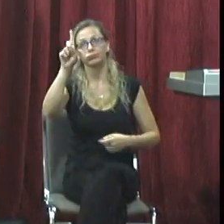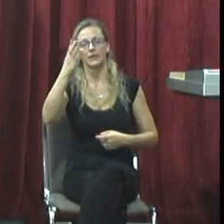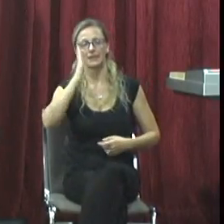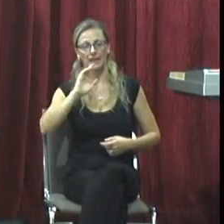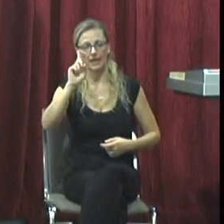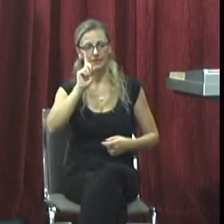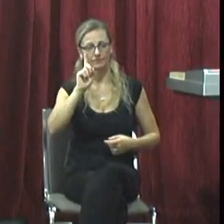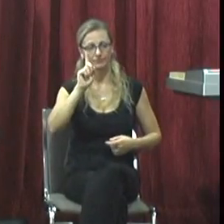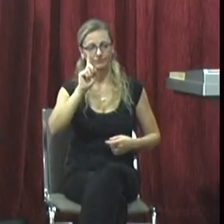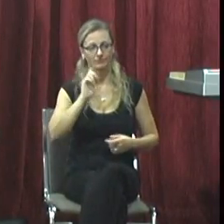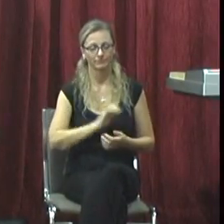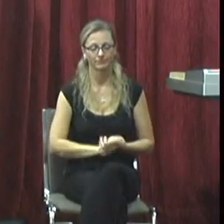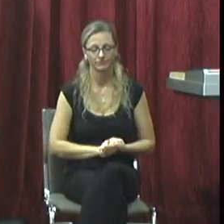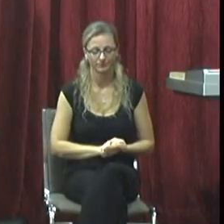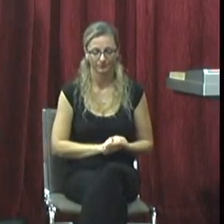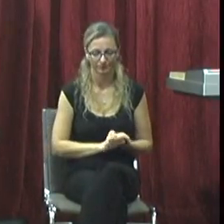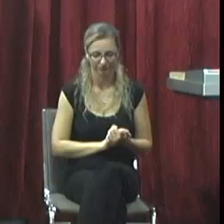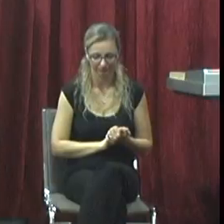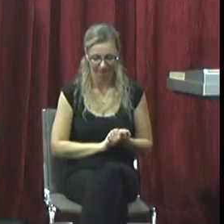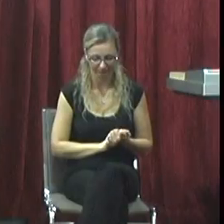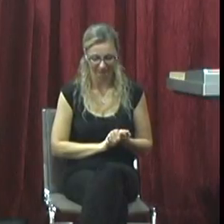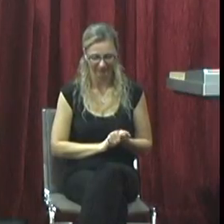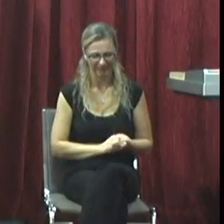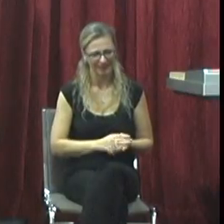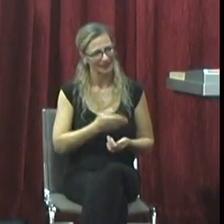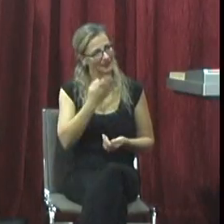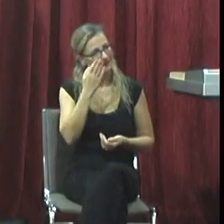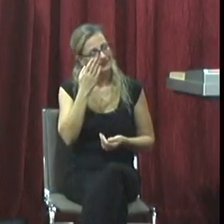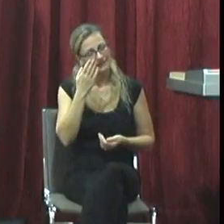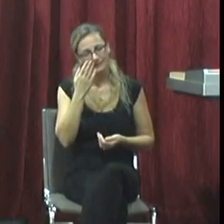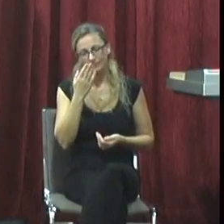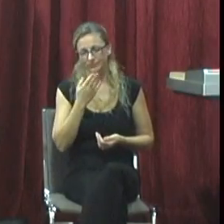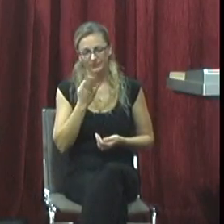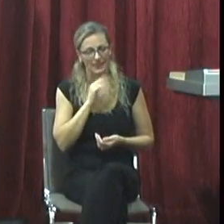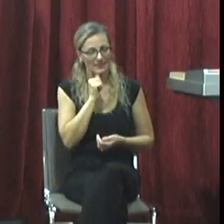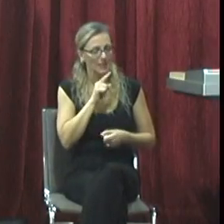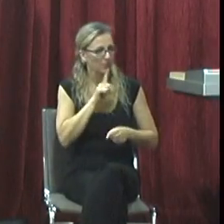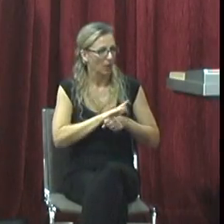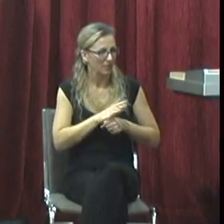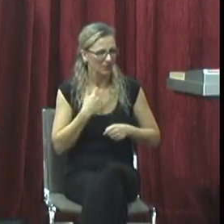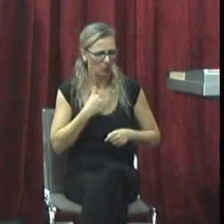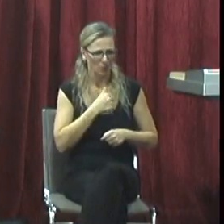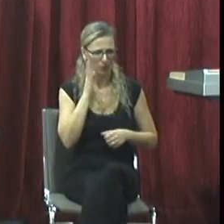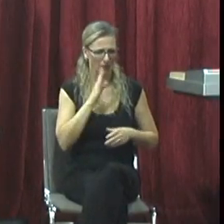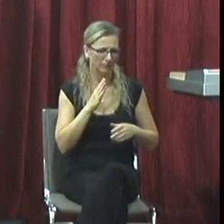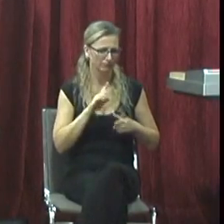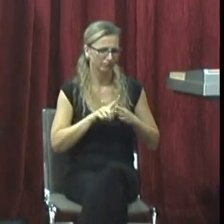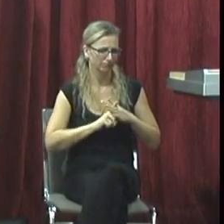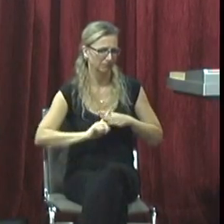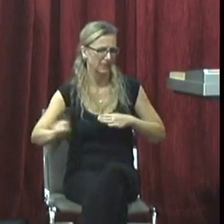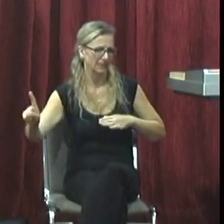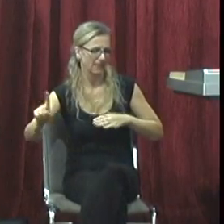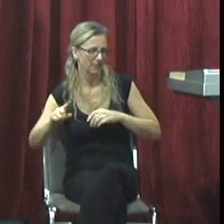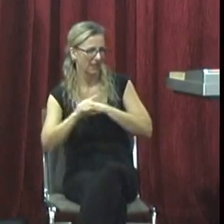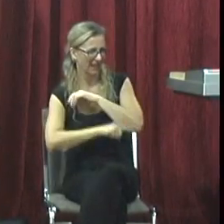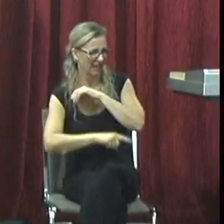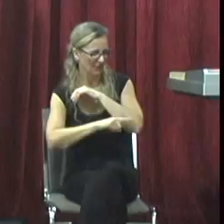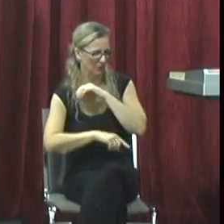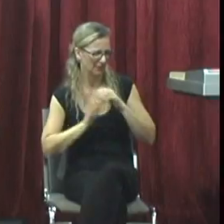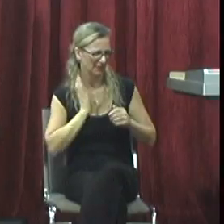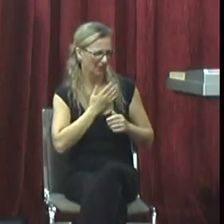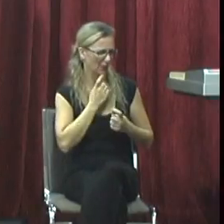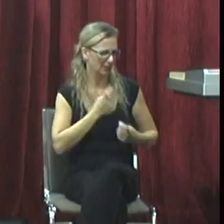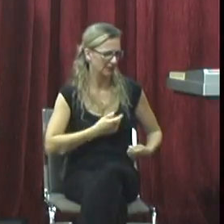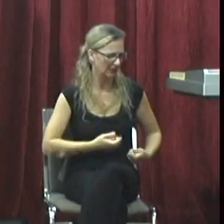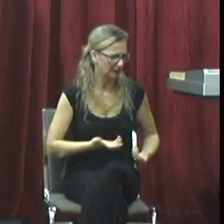it's important to understand this, that we will escape the consequences of our sin if we sin. If you break